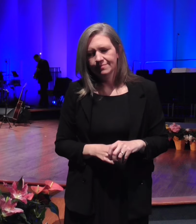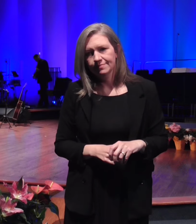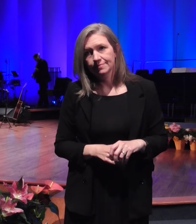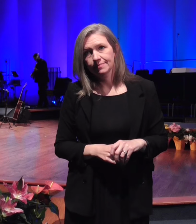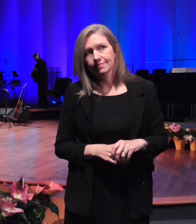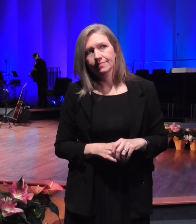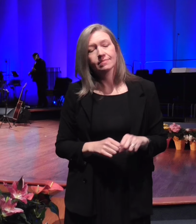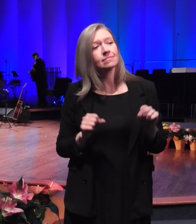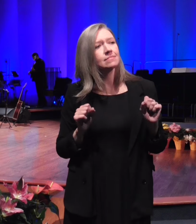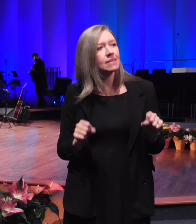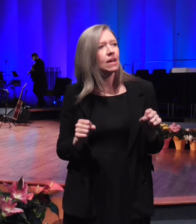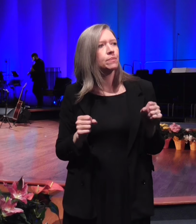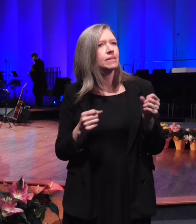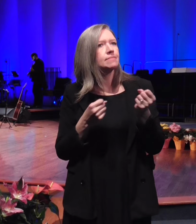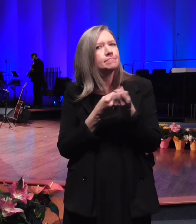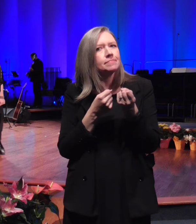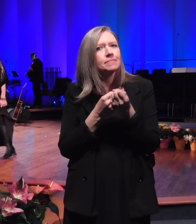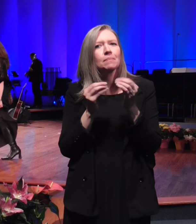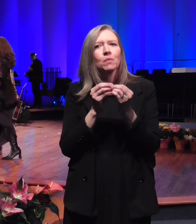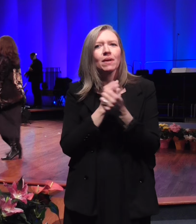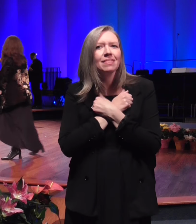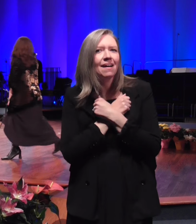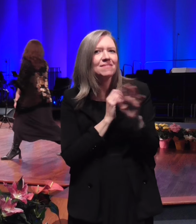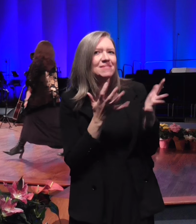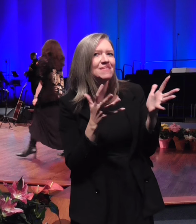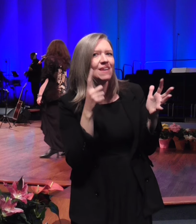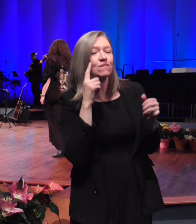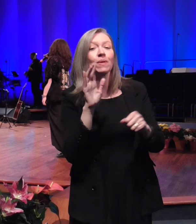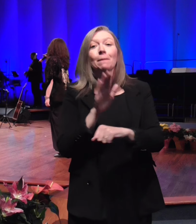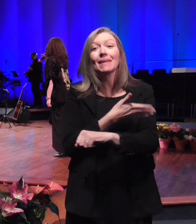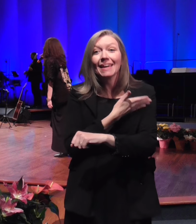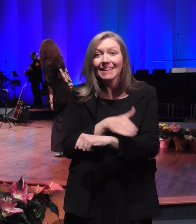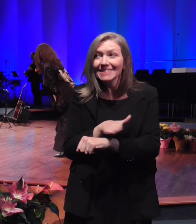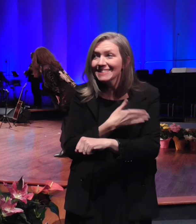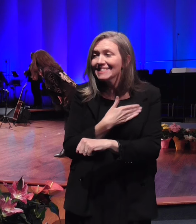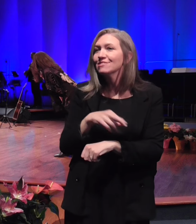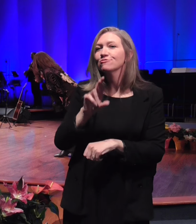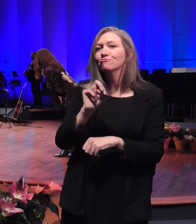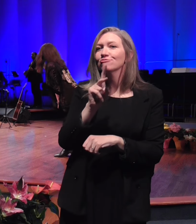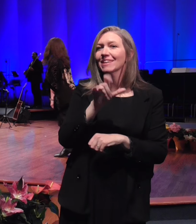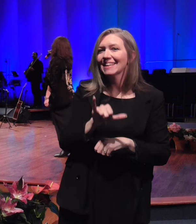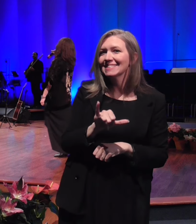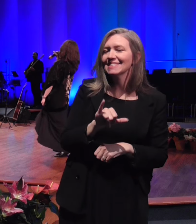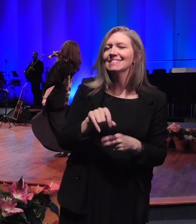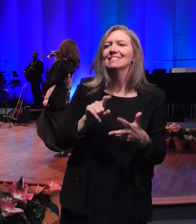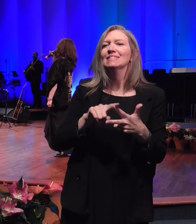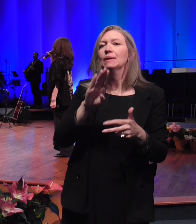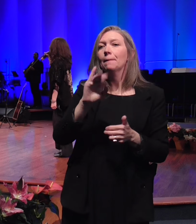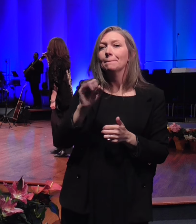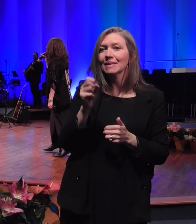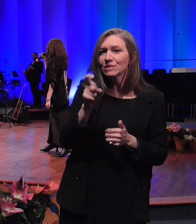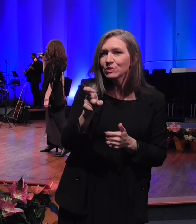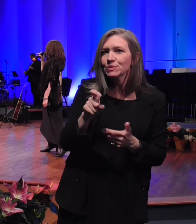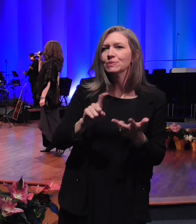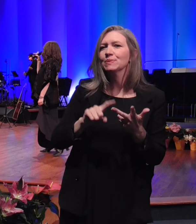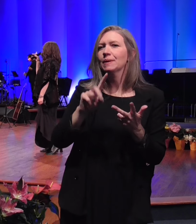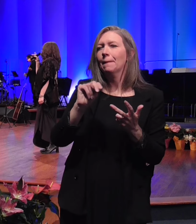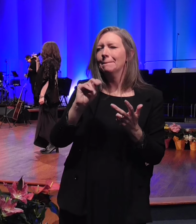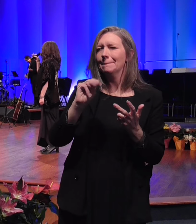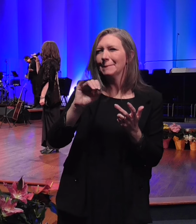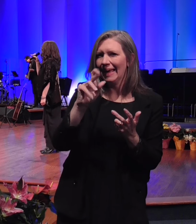Well, can we show some more love for this amazing band? Randy Chavez, Bijou Barbosa, Mike Marley,